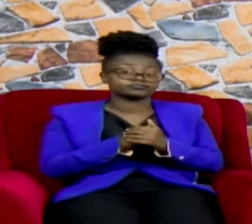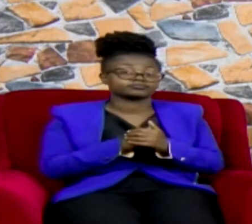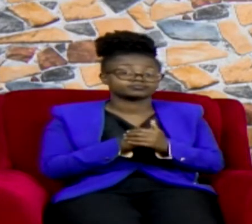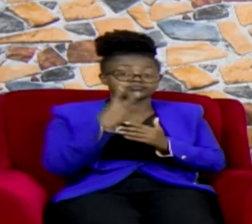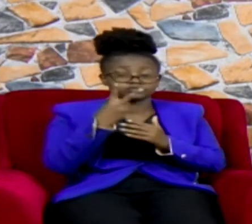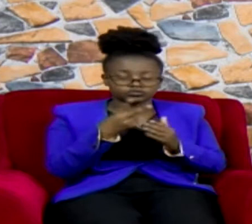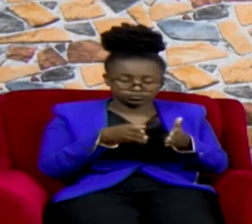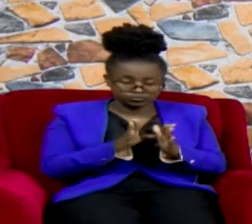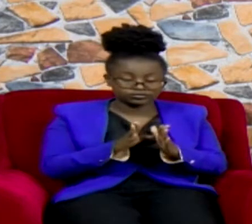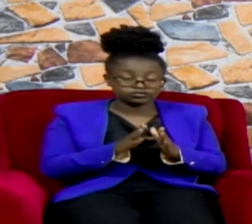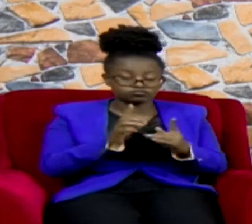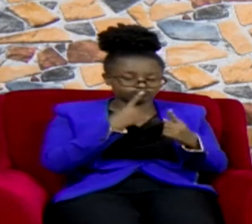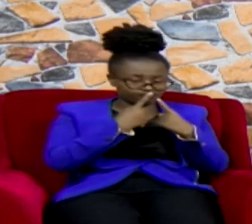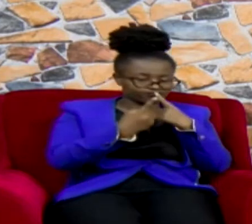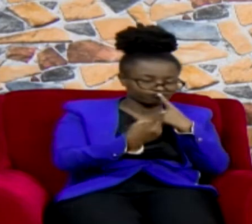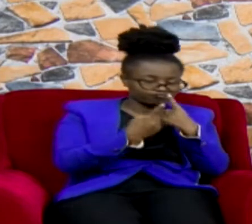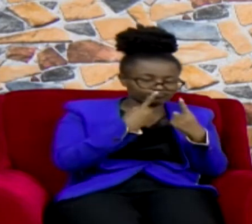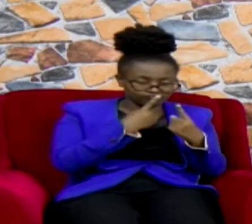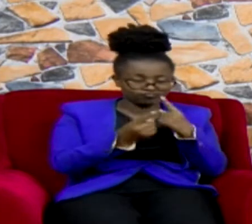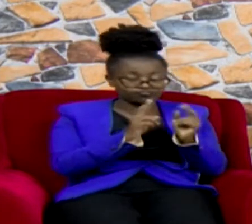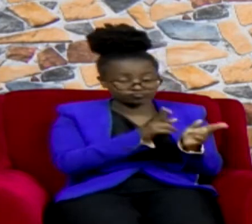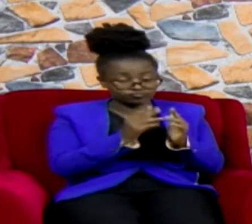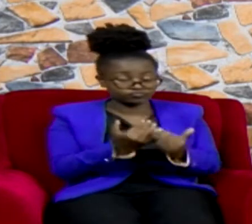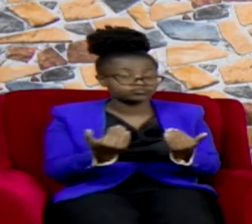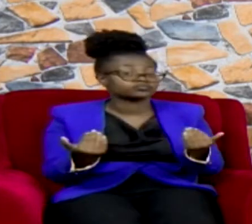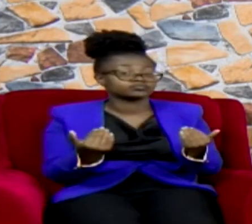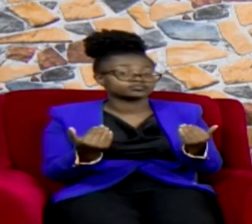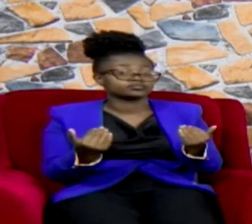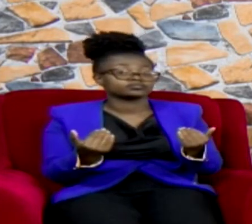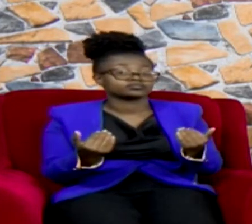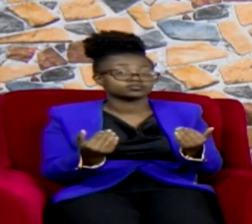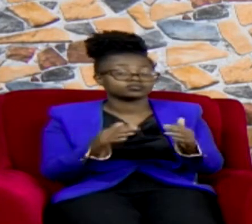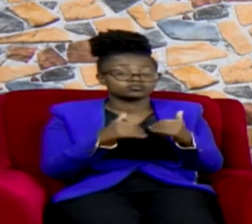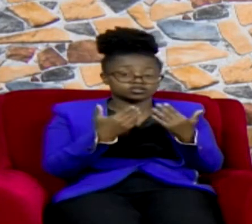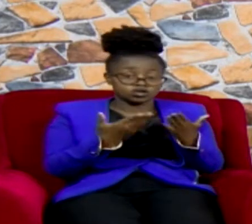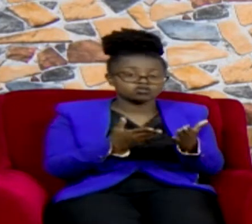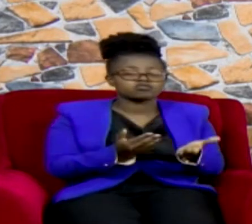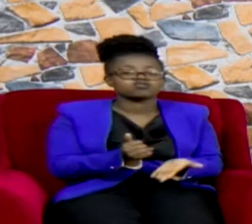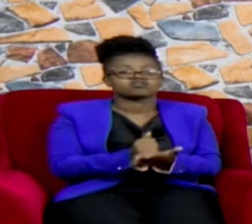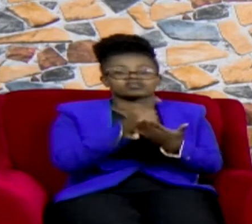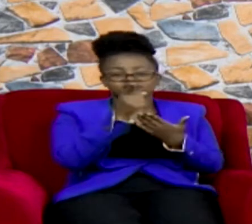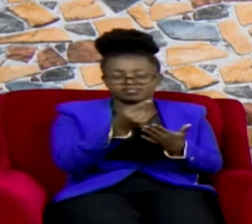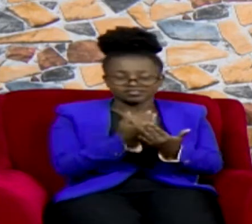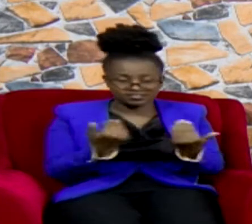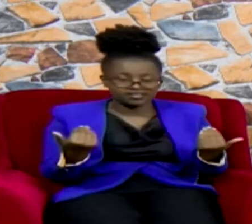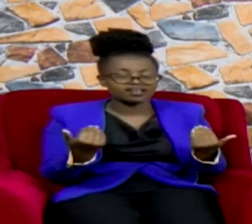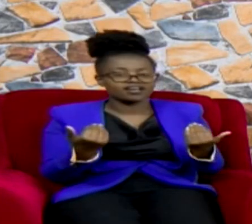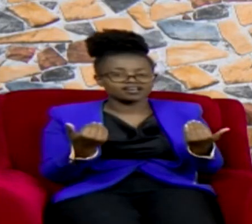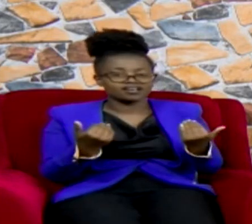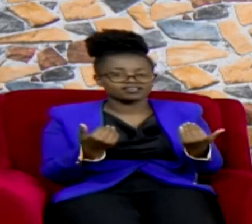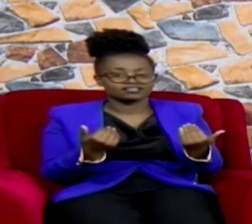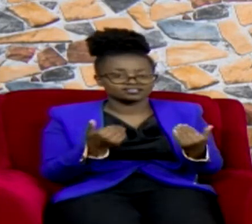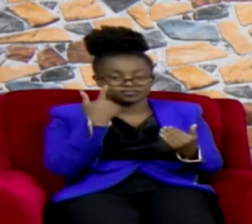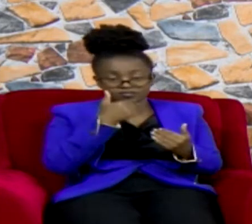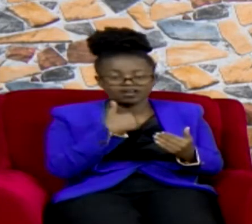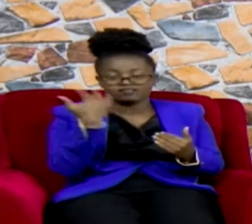two-way traffic, you talk to the typical child on how to help this child in the spectrum.